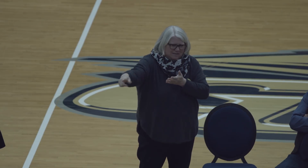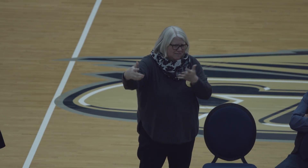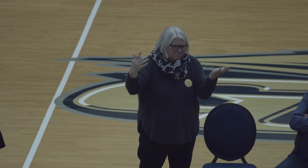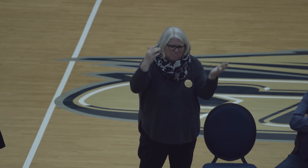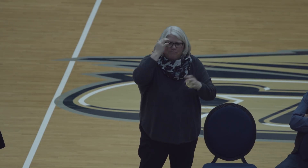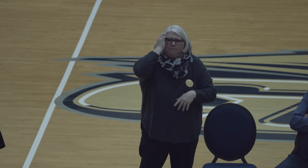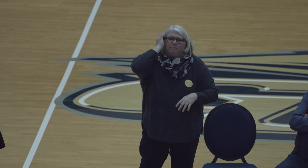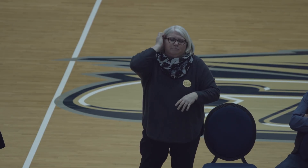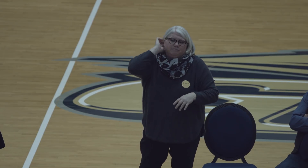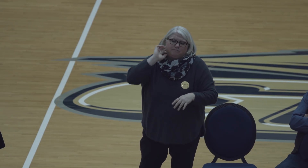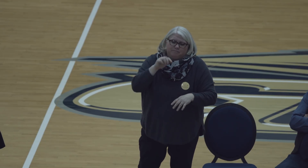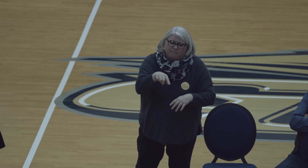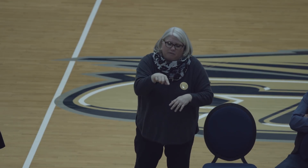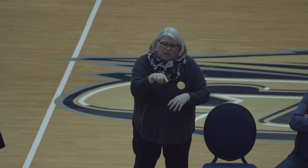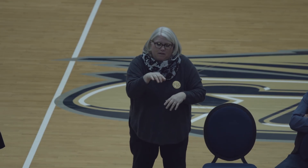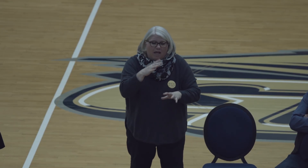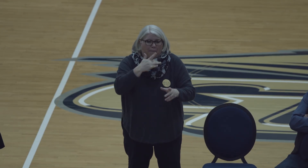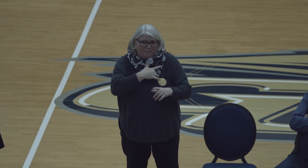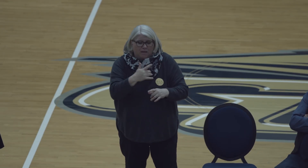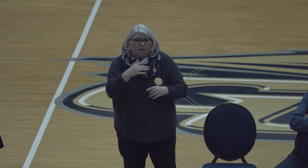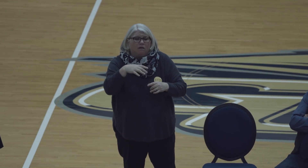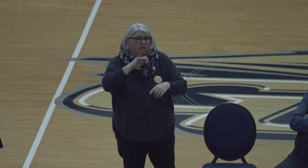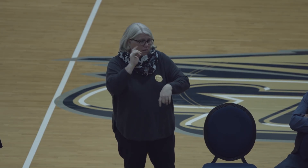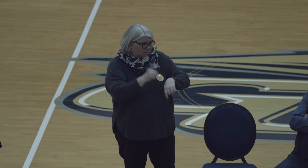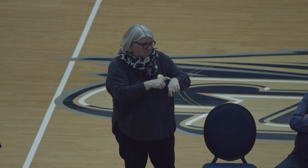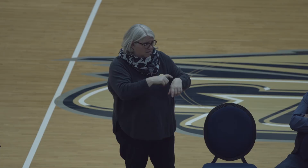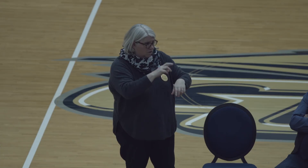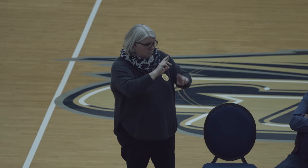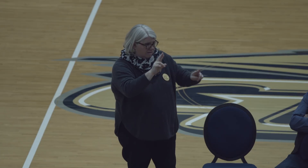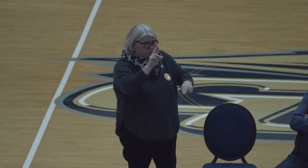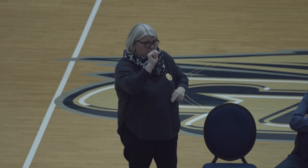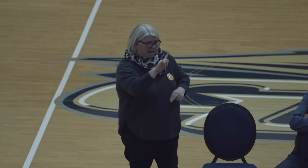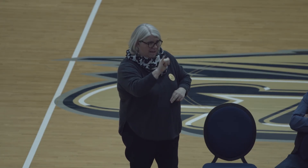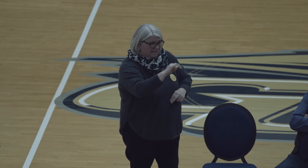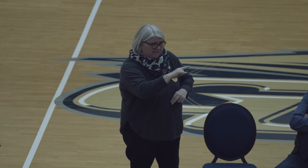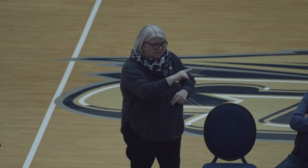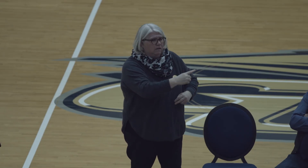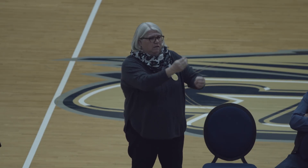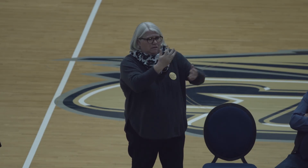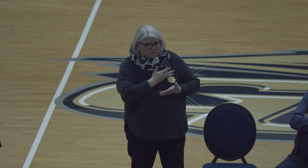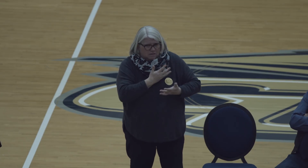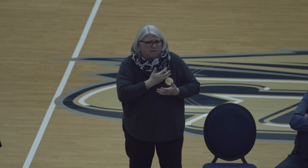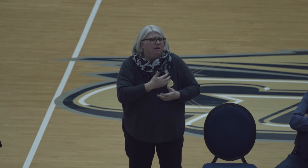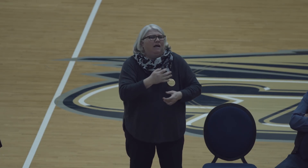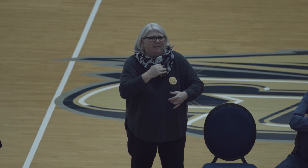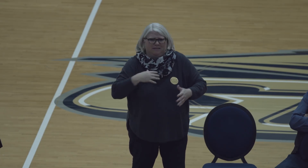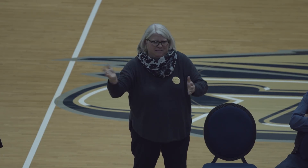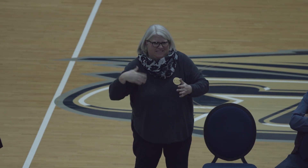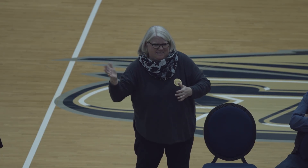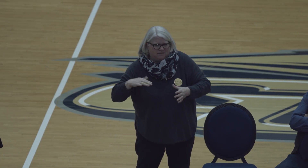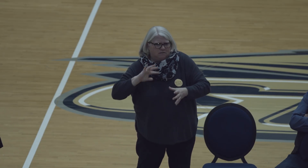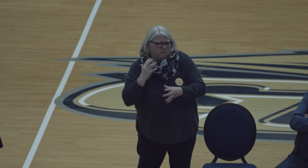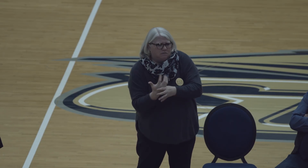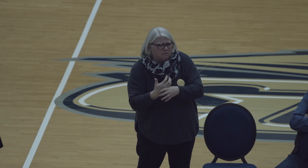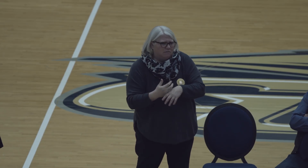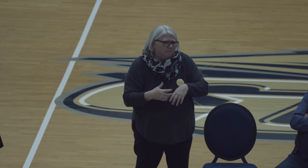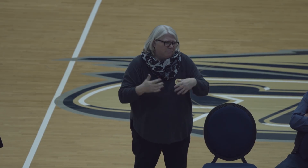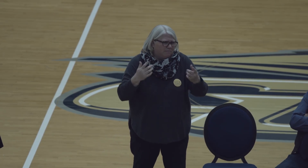around in our own little municipal bus system. So, time came for the rally, and we were told to gather everyone, so